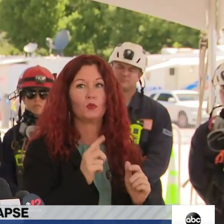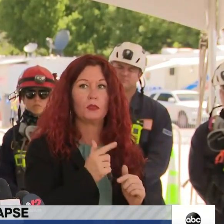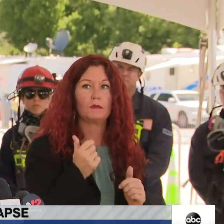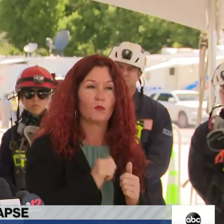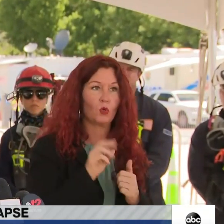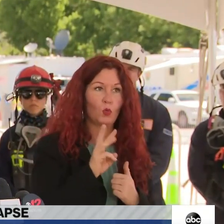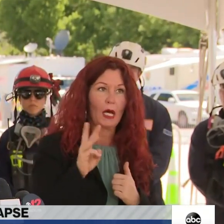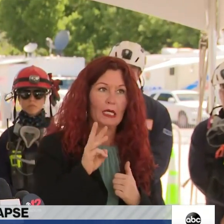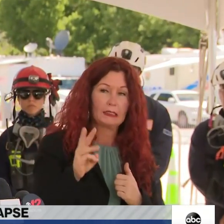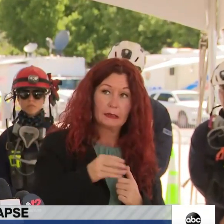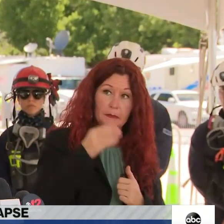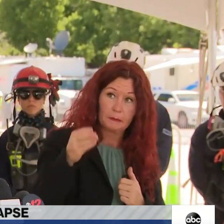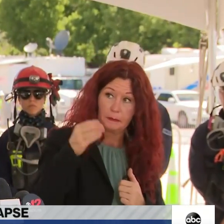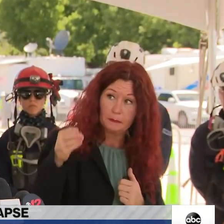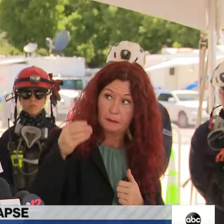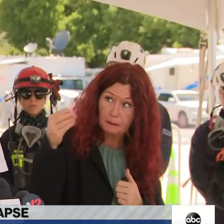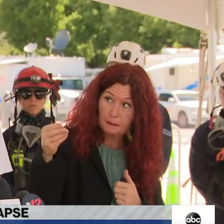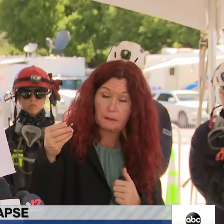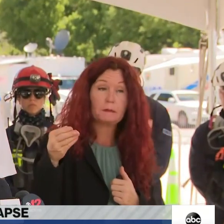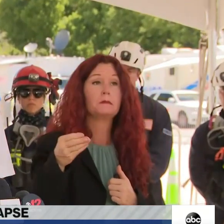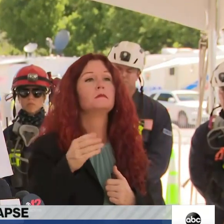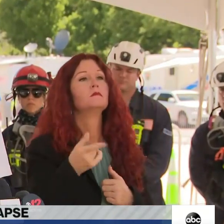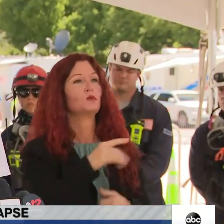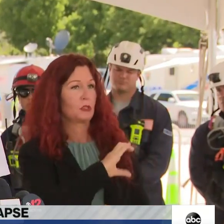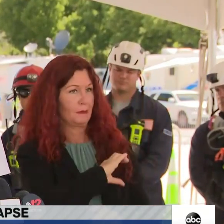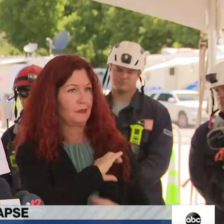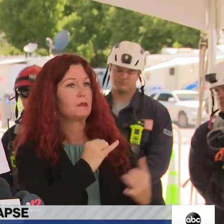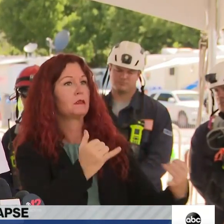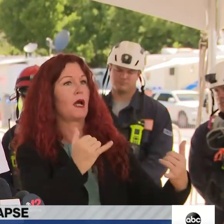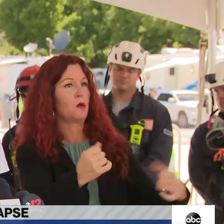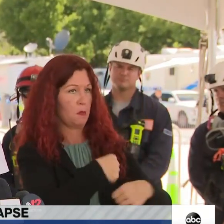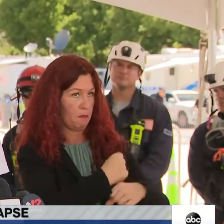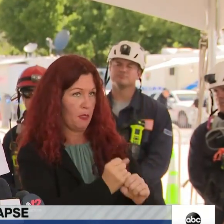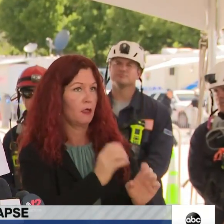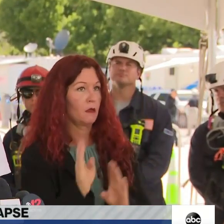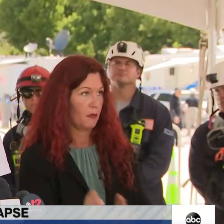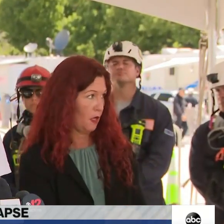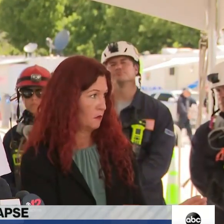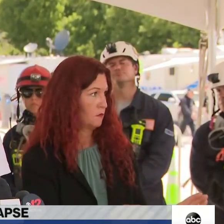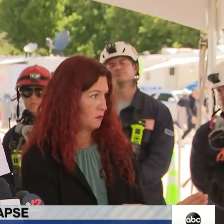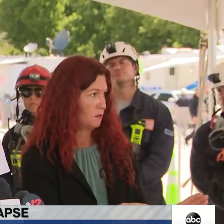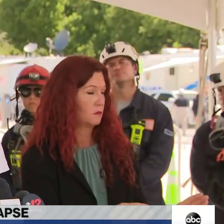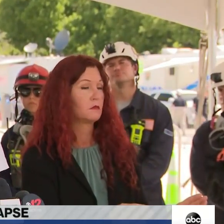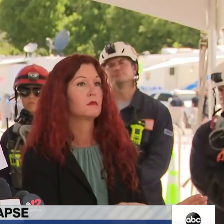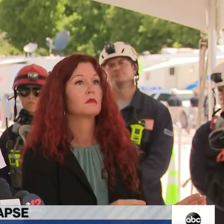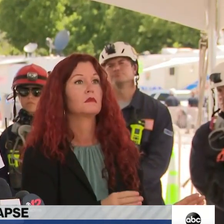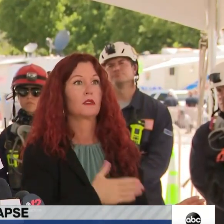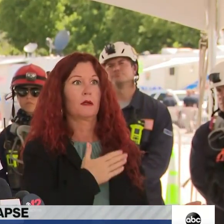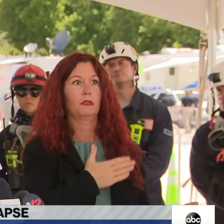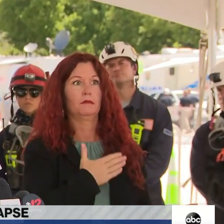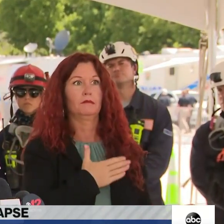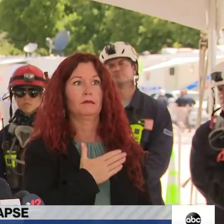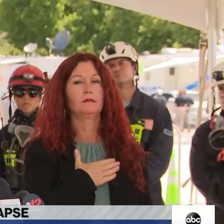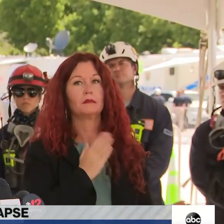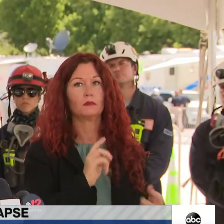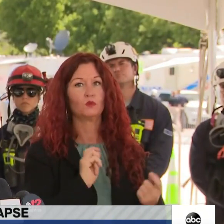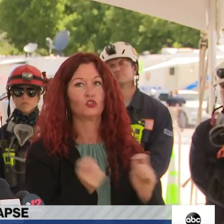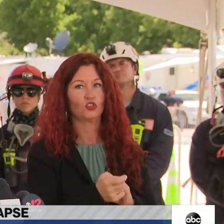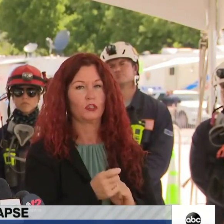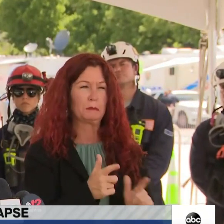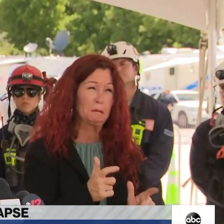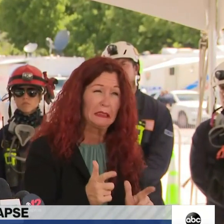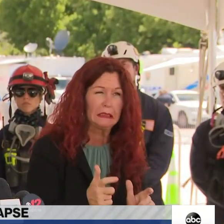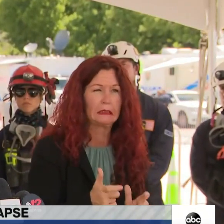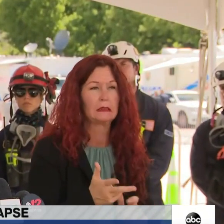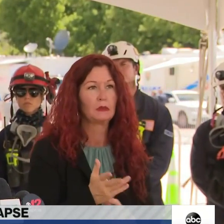They considered that, and they just reported back to me that they had decided to take immediate action. So I'm glad that that's happening so that the